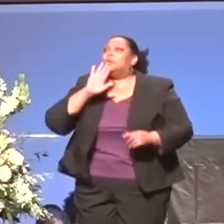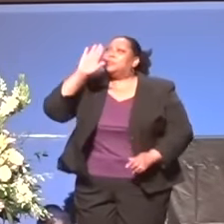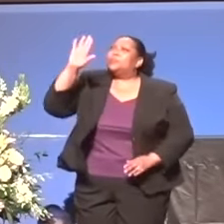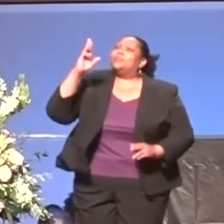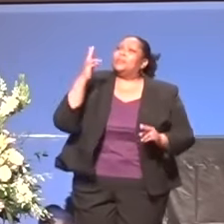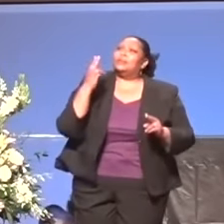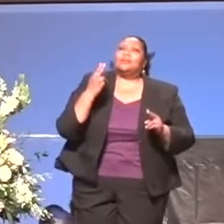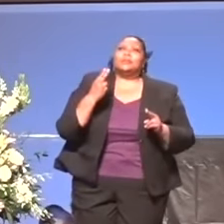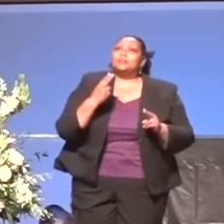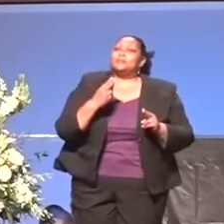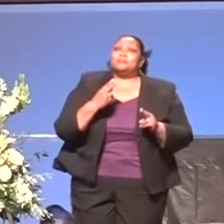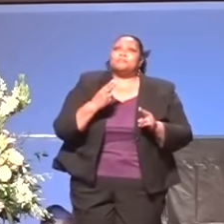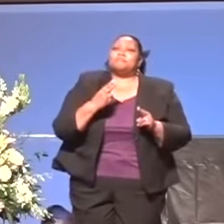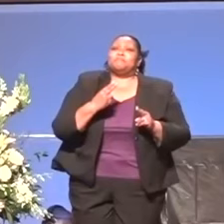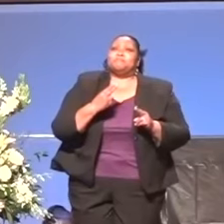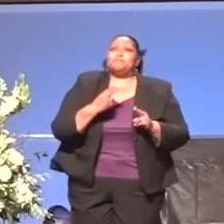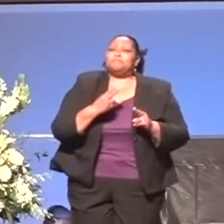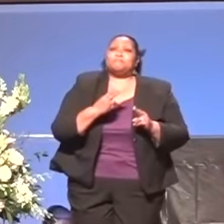that name.